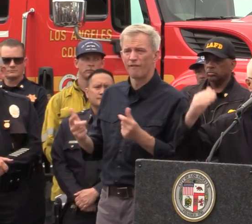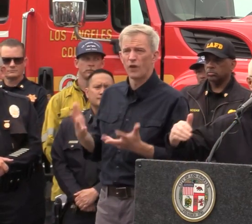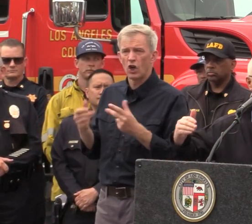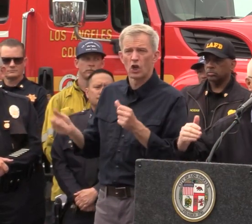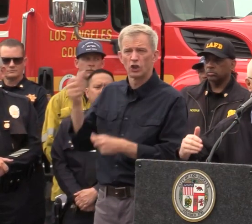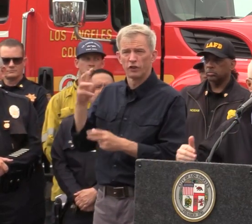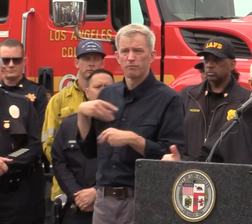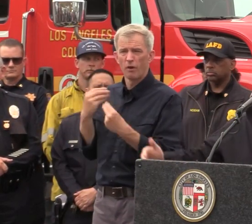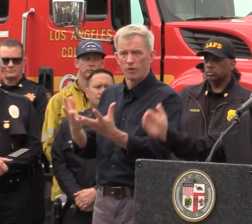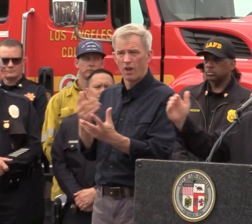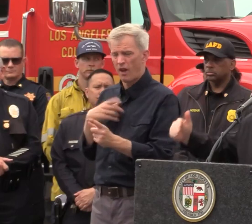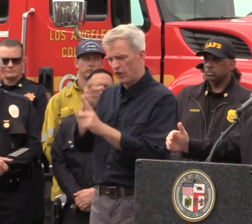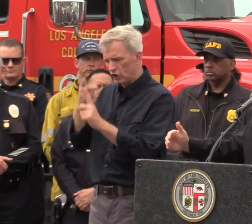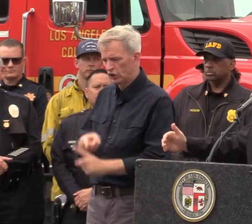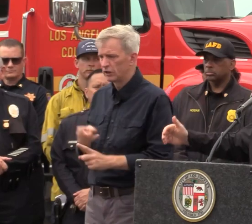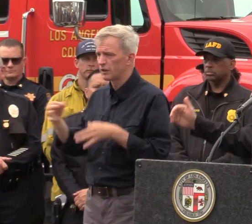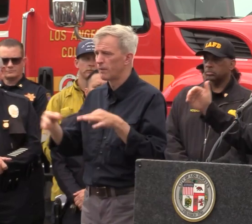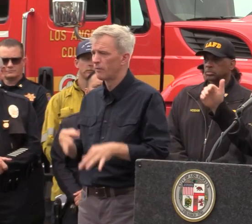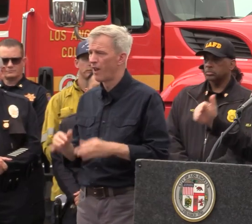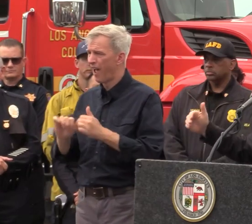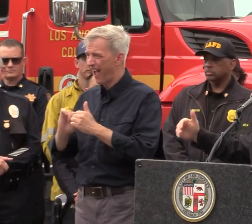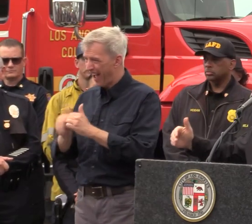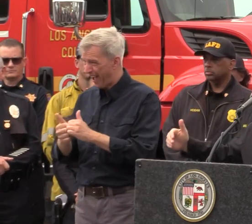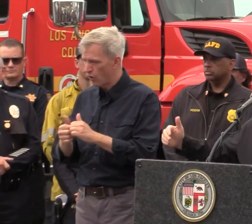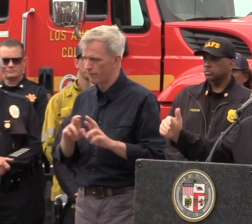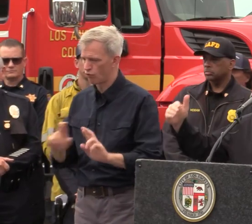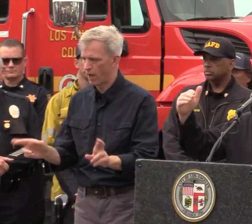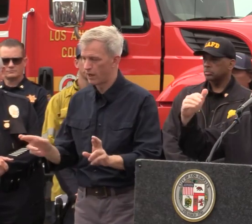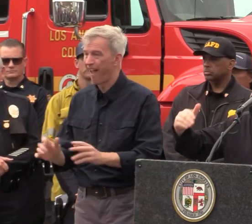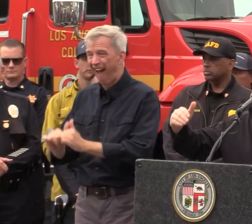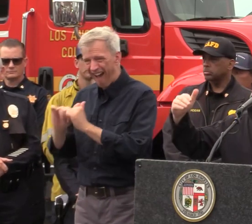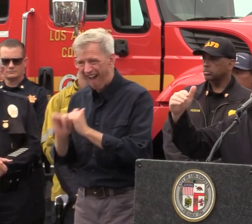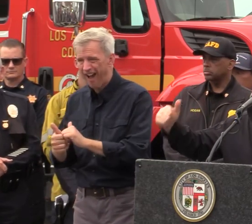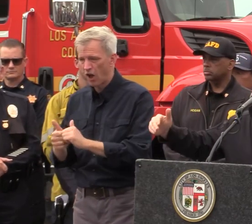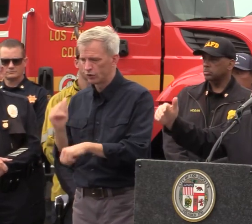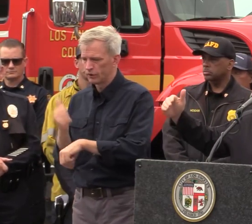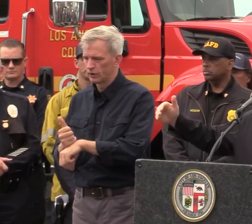of how to be ready, how to be set, and when to go at